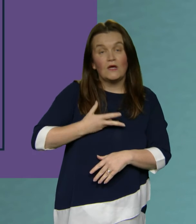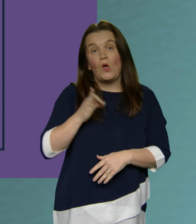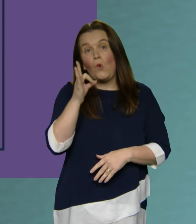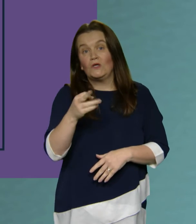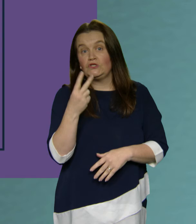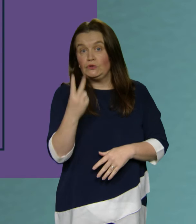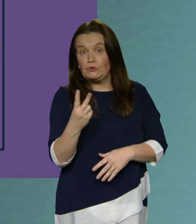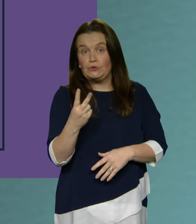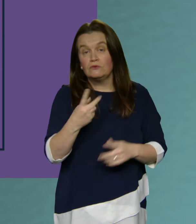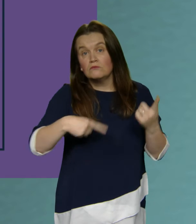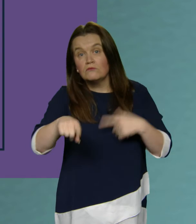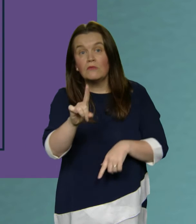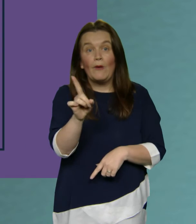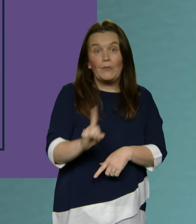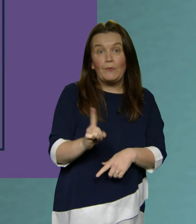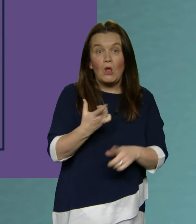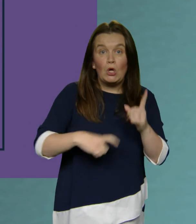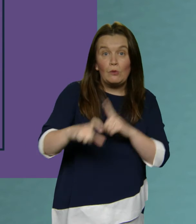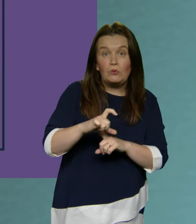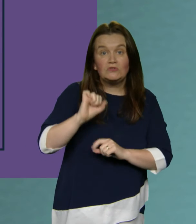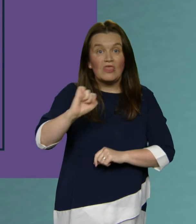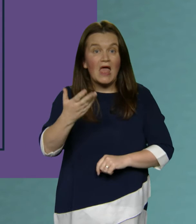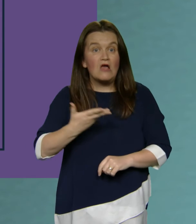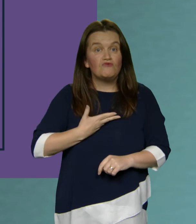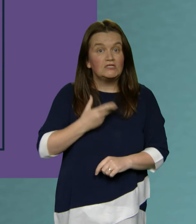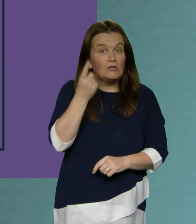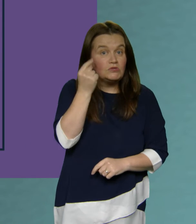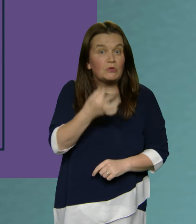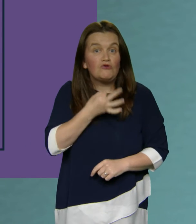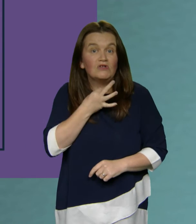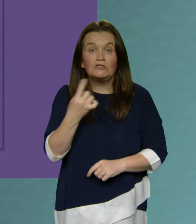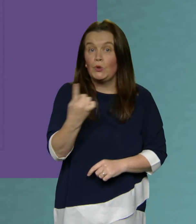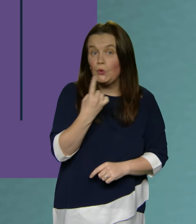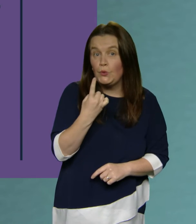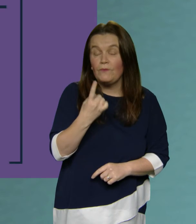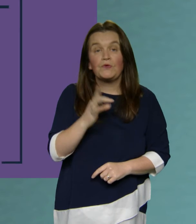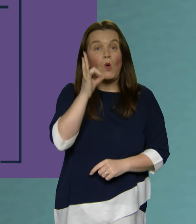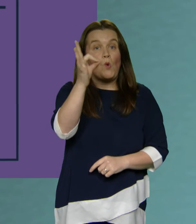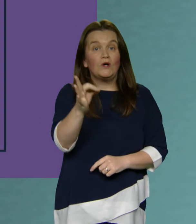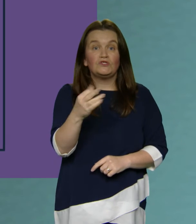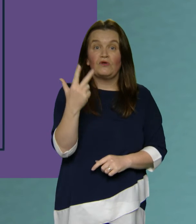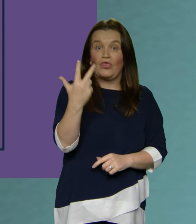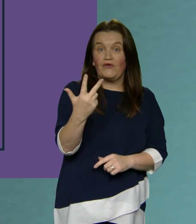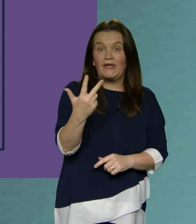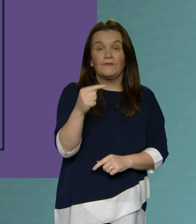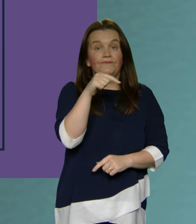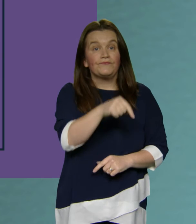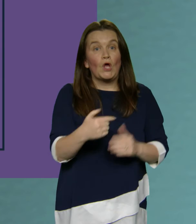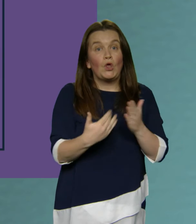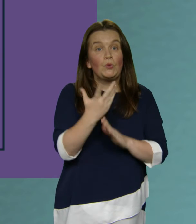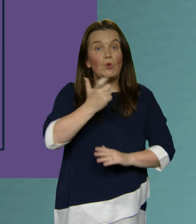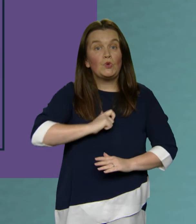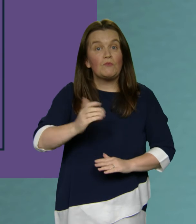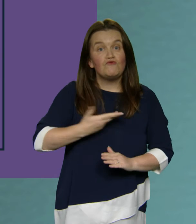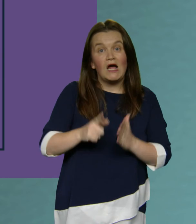Question 2. Are there any people or communities whose rights seem particularly at risk? Question 3. What does